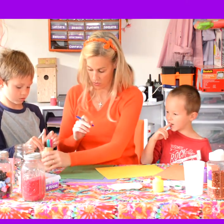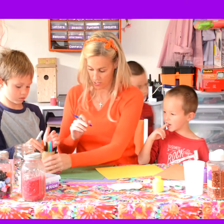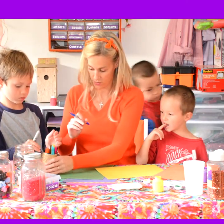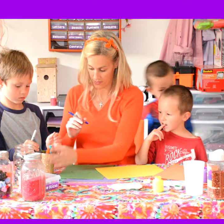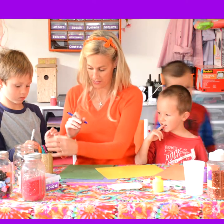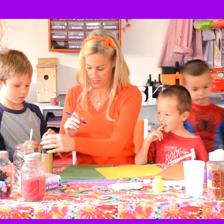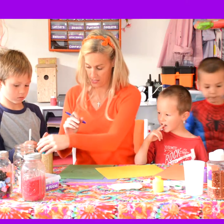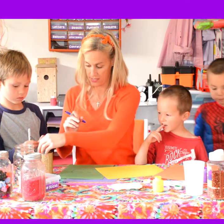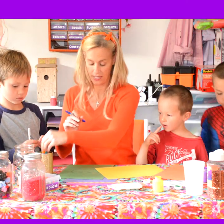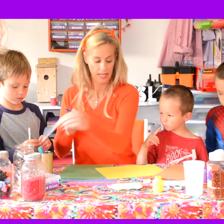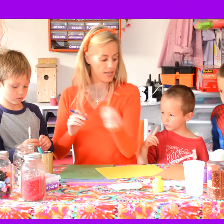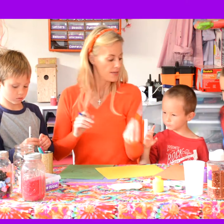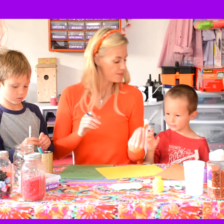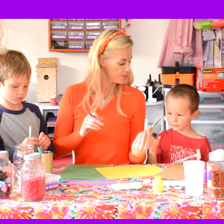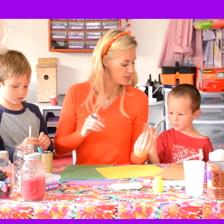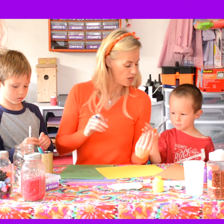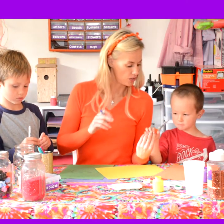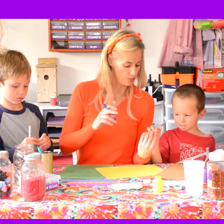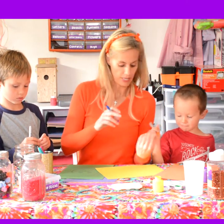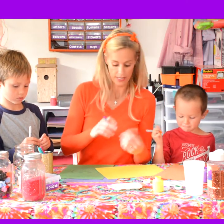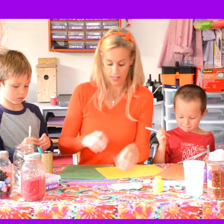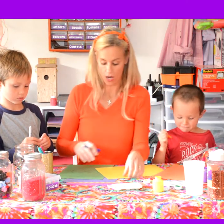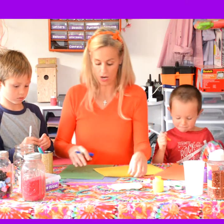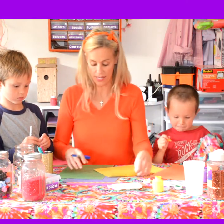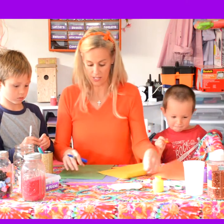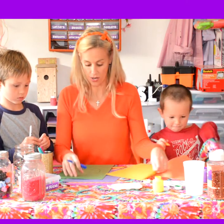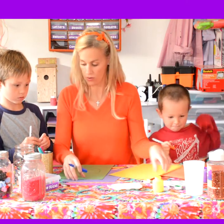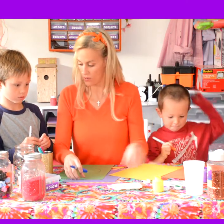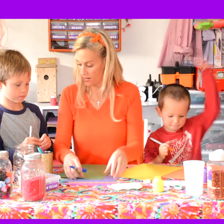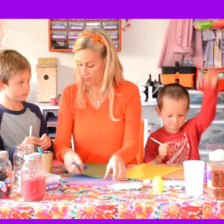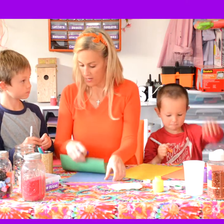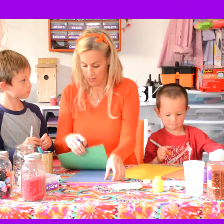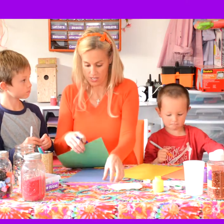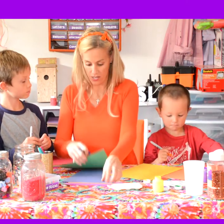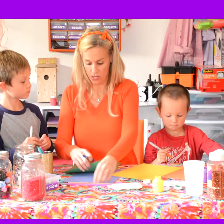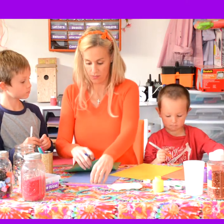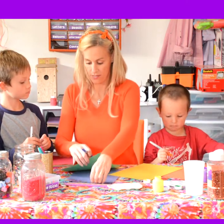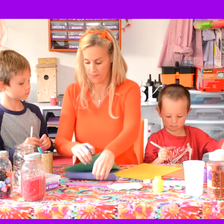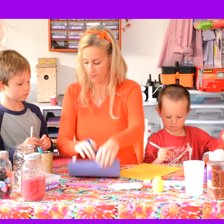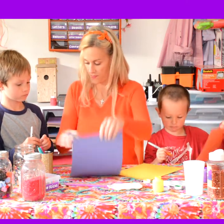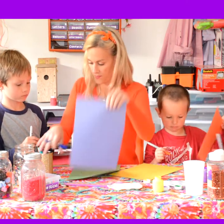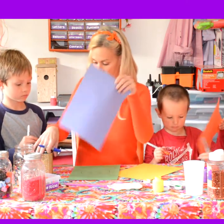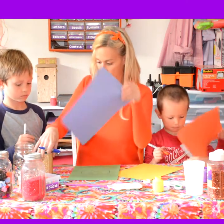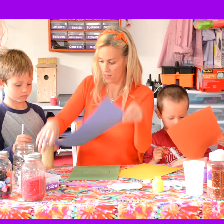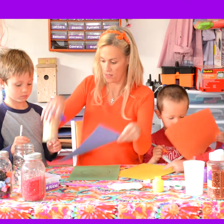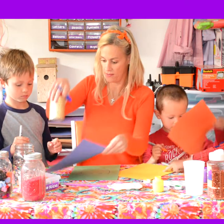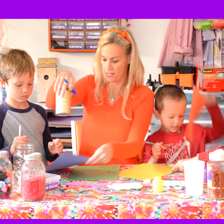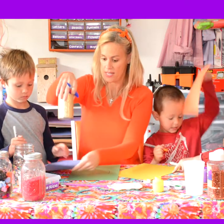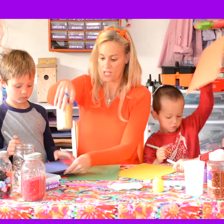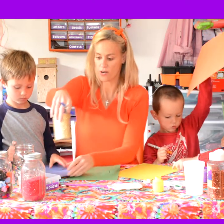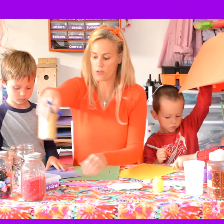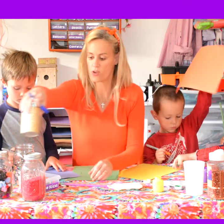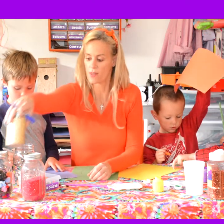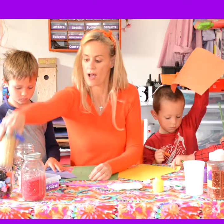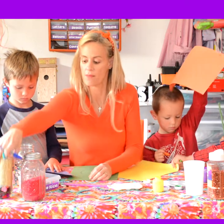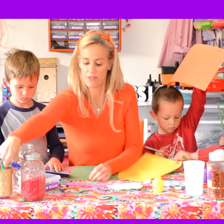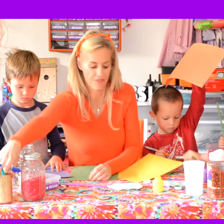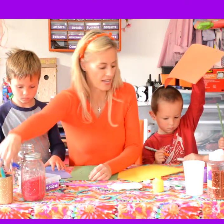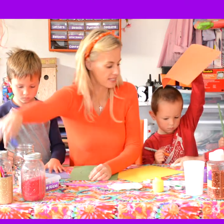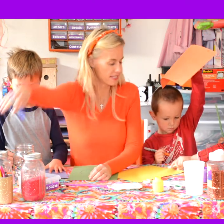Orange, please. Good boy. Okay, so everyone have them. Jackie, need one? So everyone draw the bottom of a face.